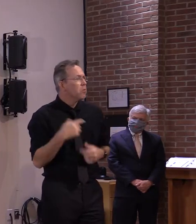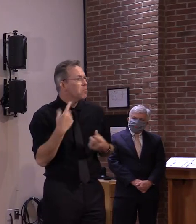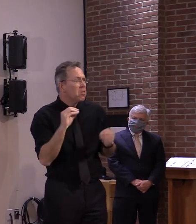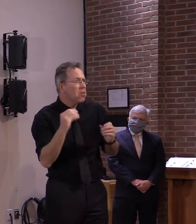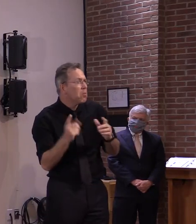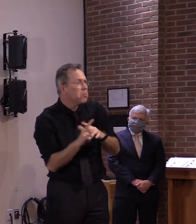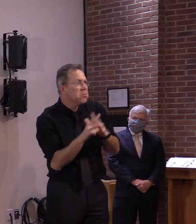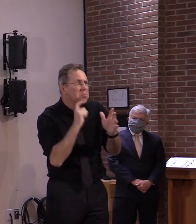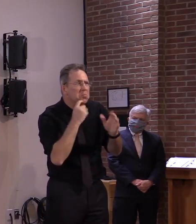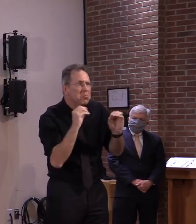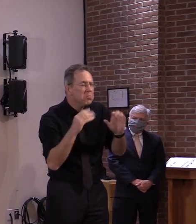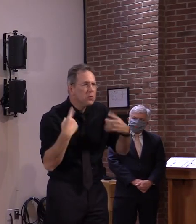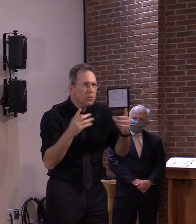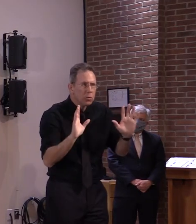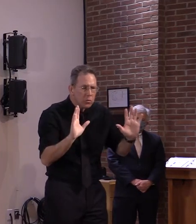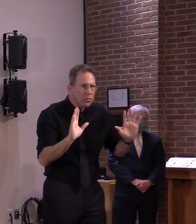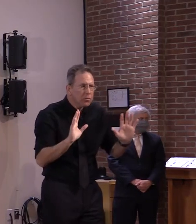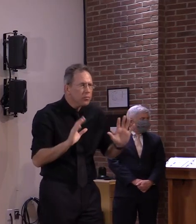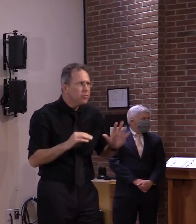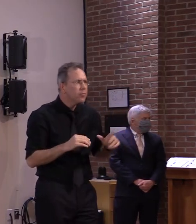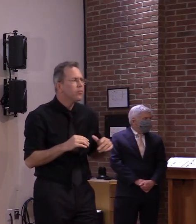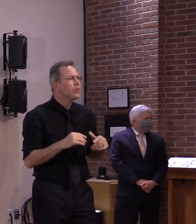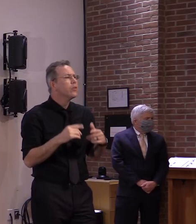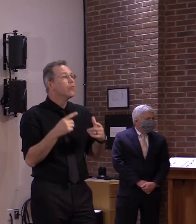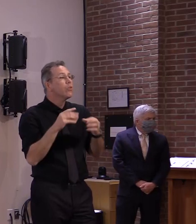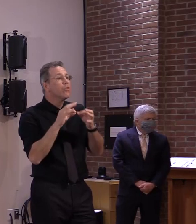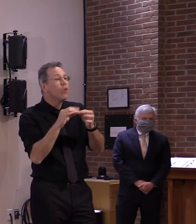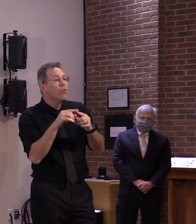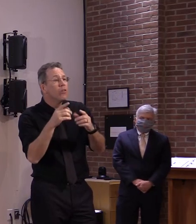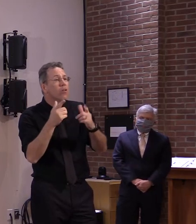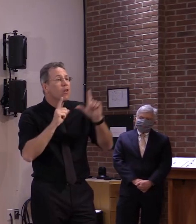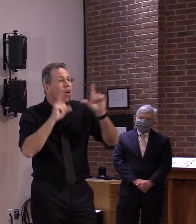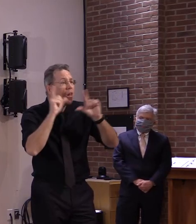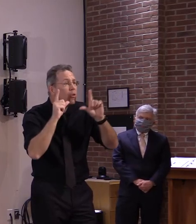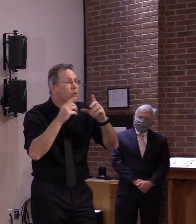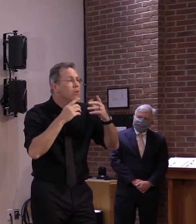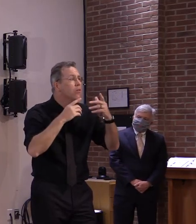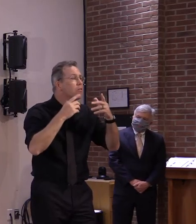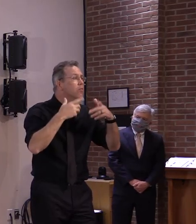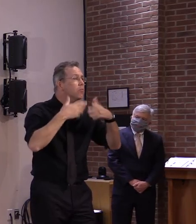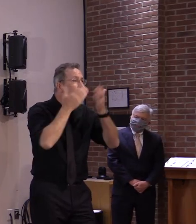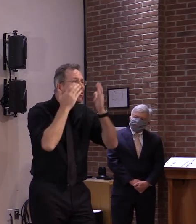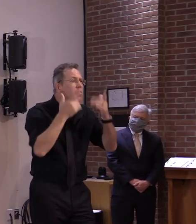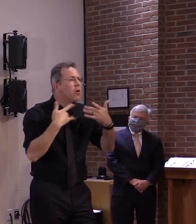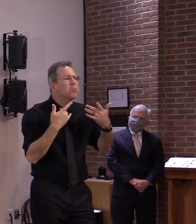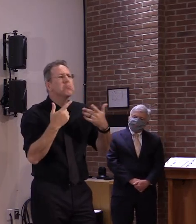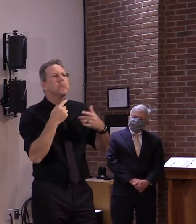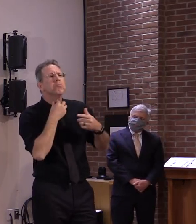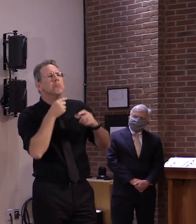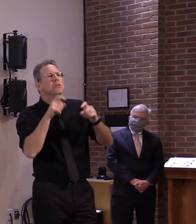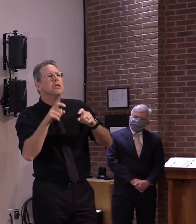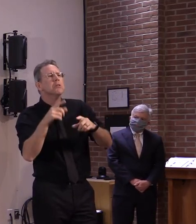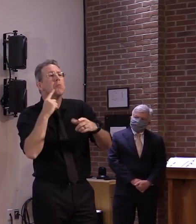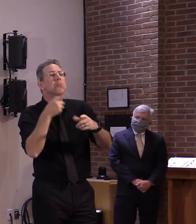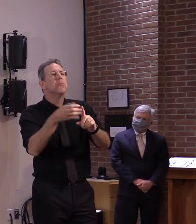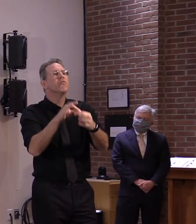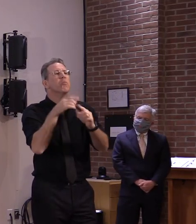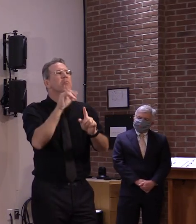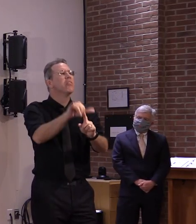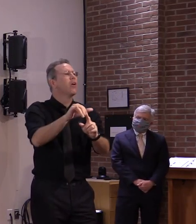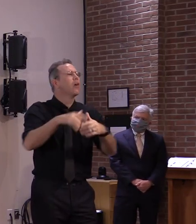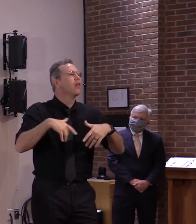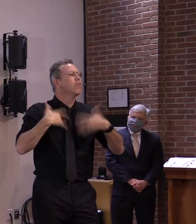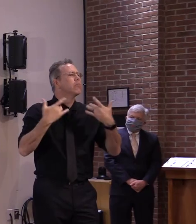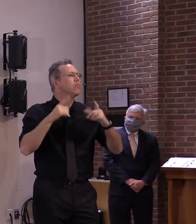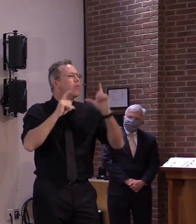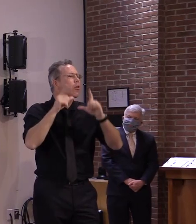it be related to Halloween or not related to Halloween, just as another index of the activity around the community, making sure